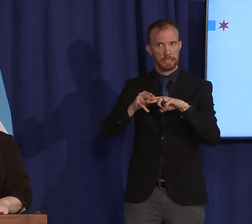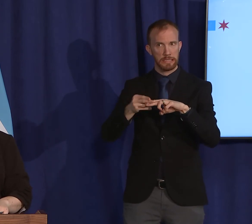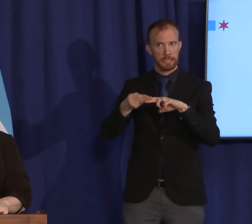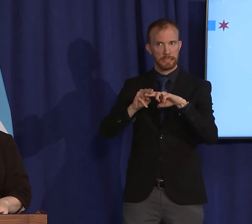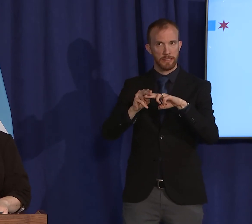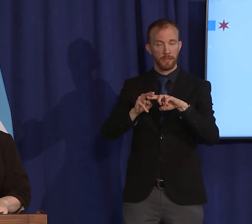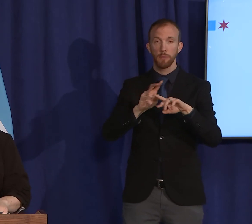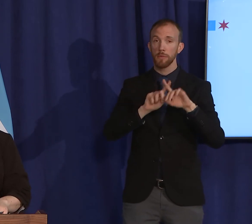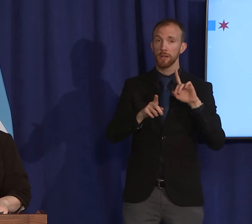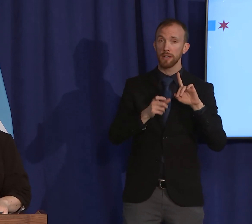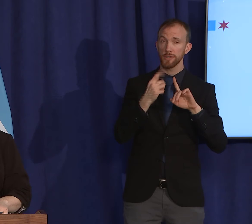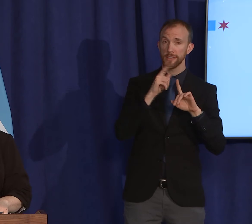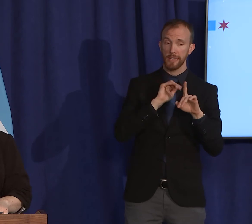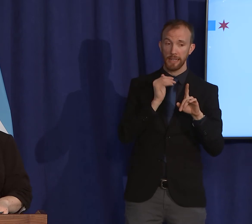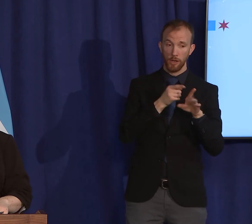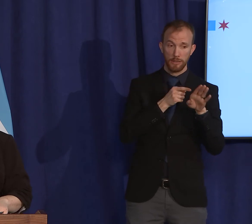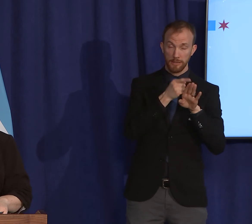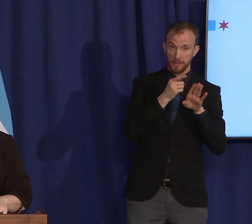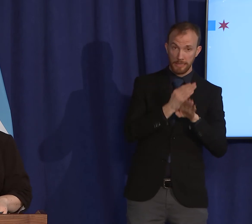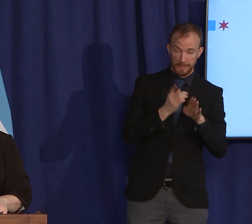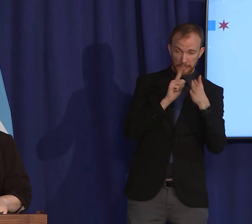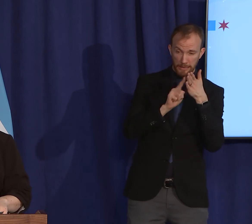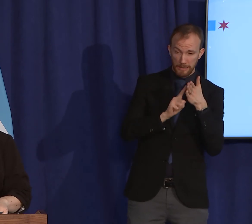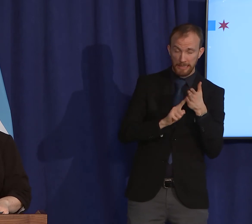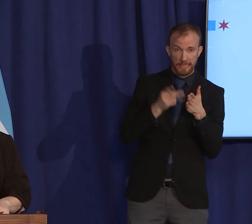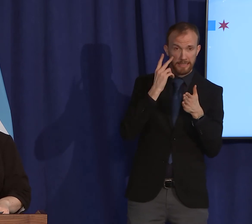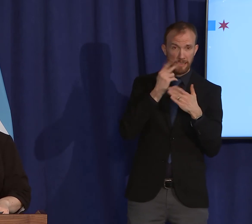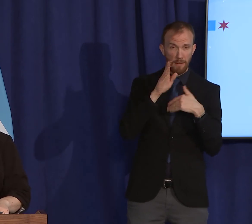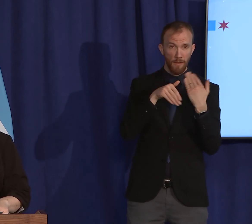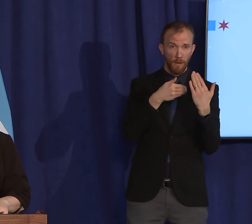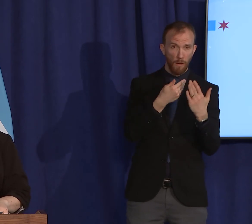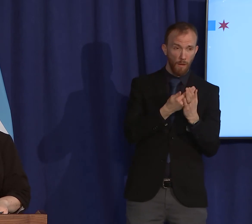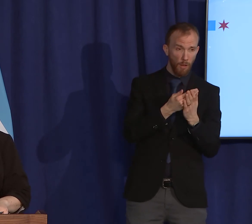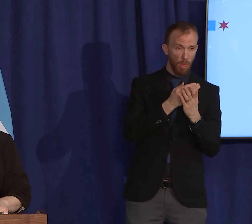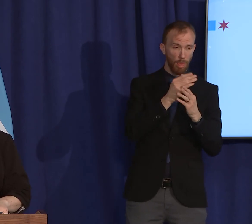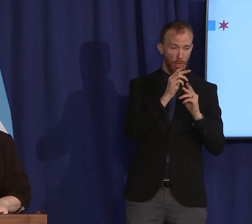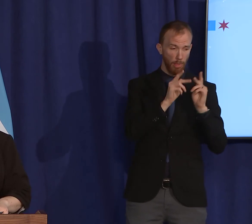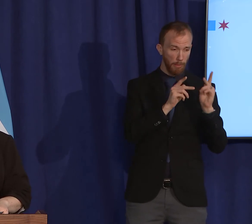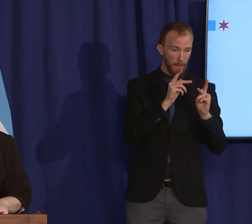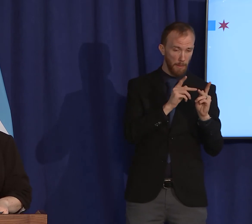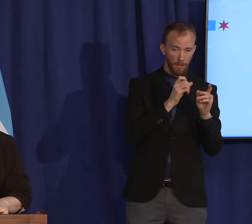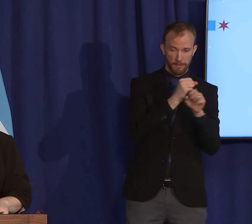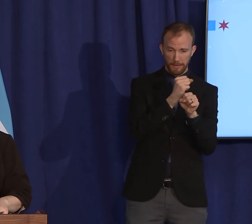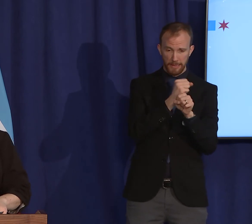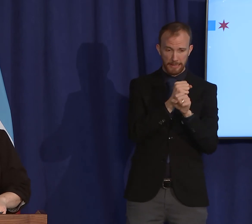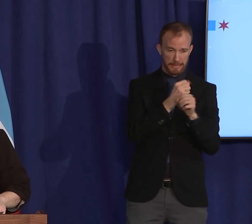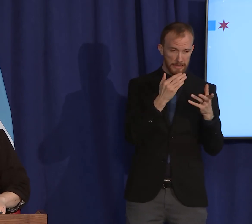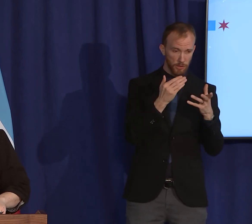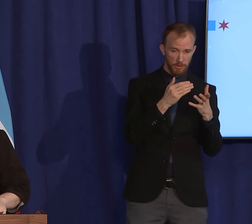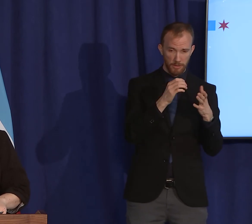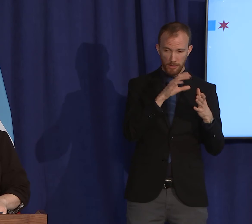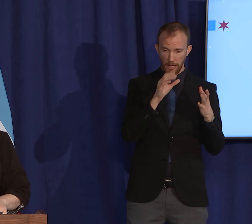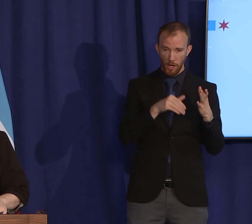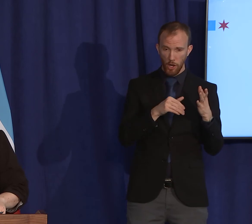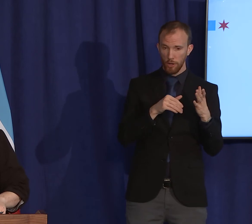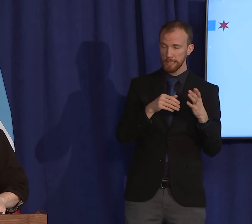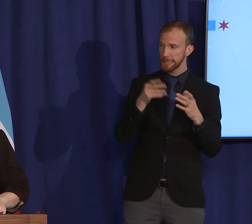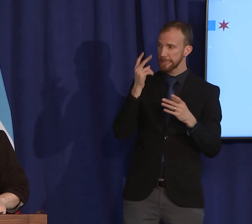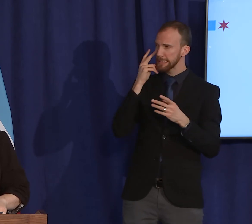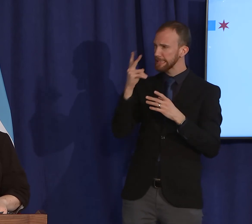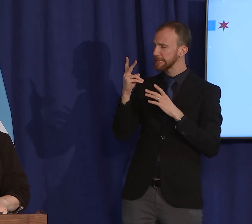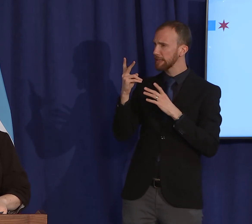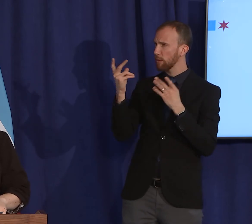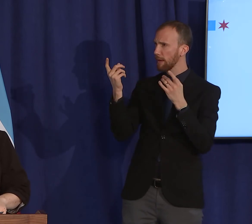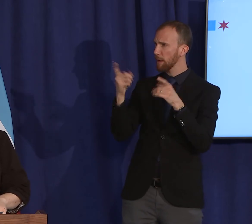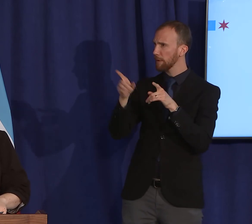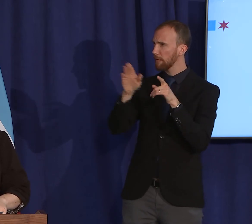work looking at data here in Chicago, across the country, to see what predicted